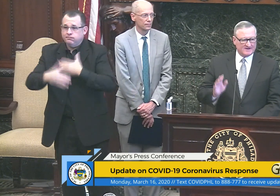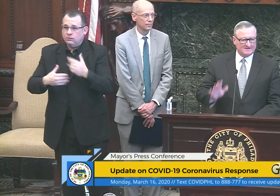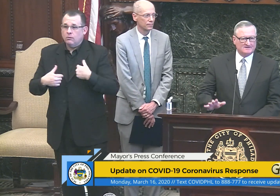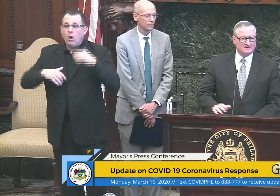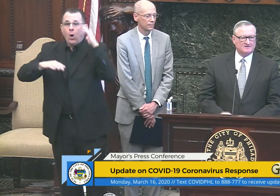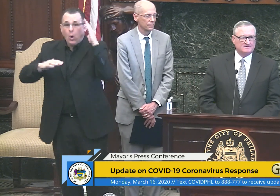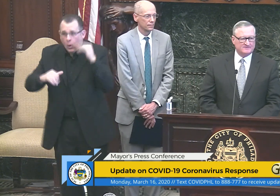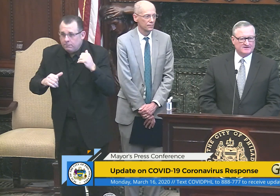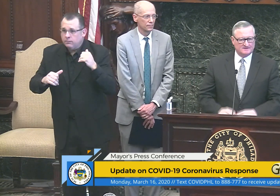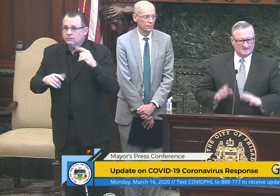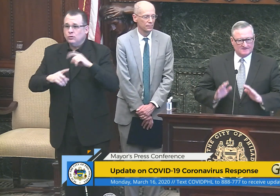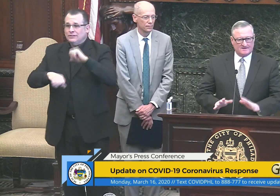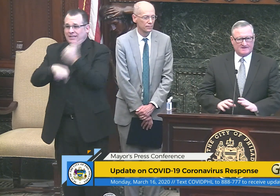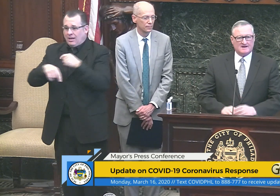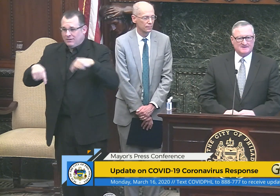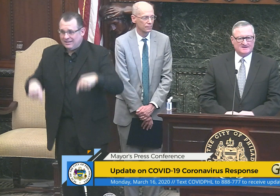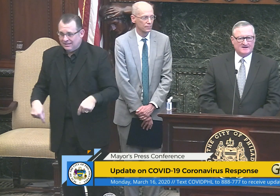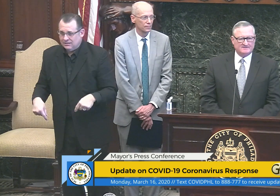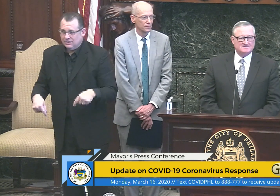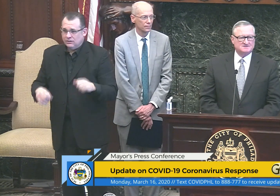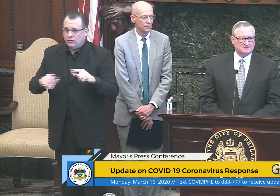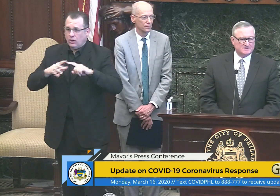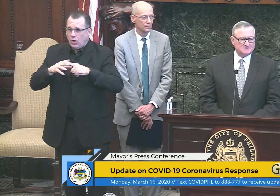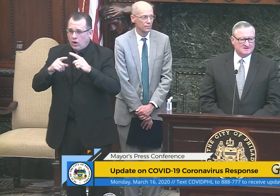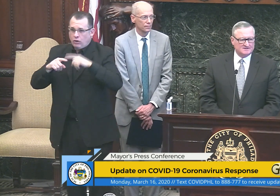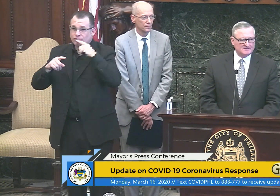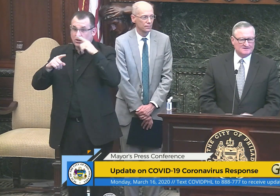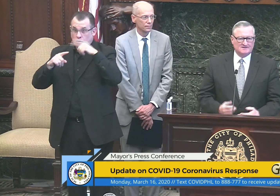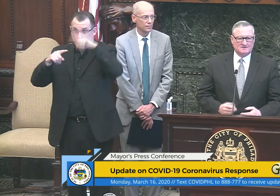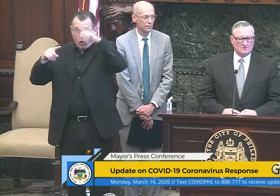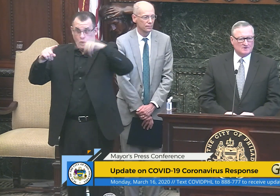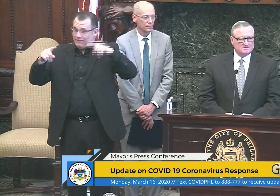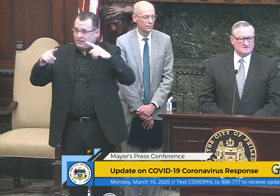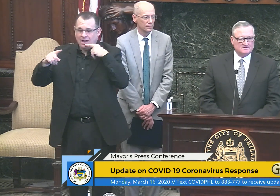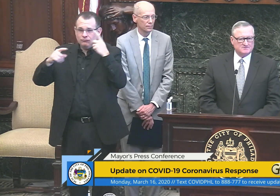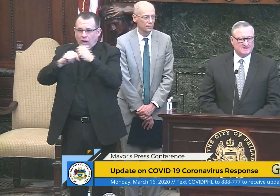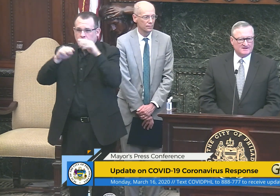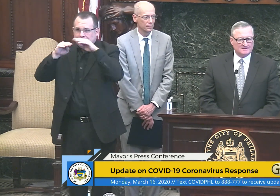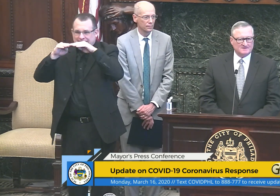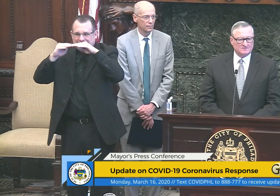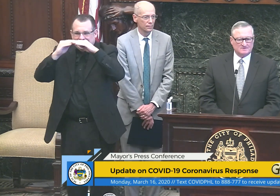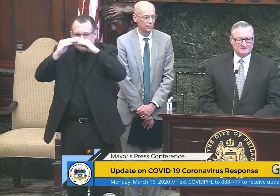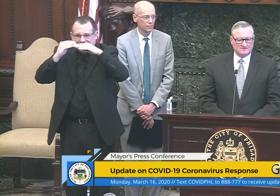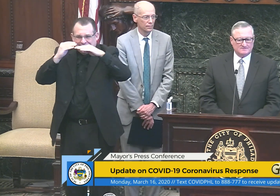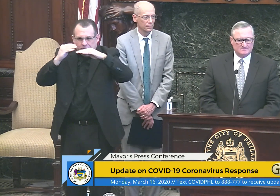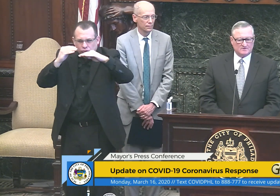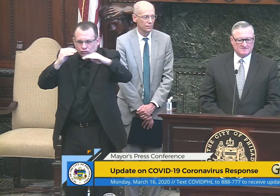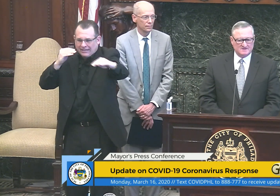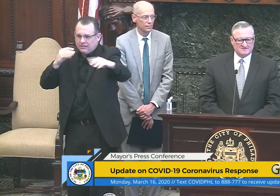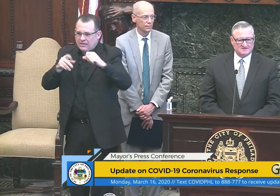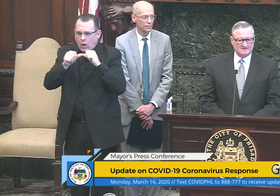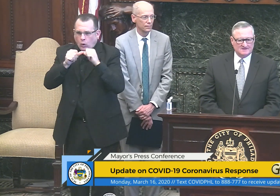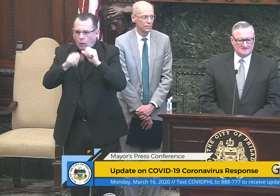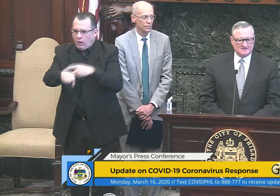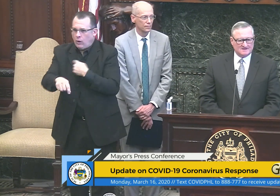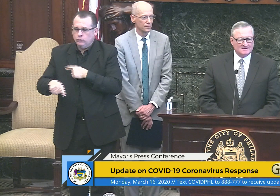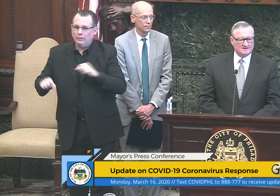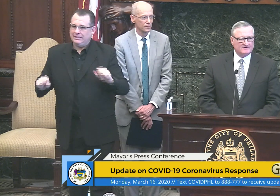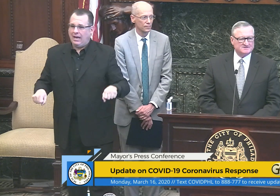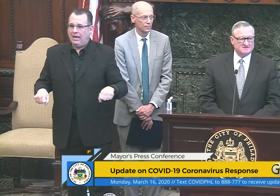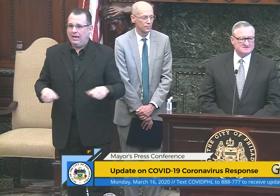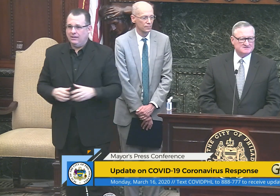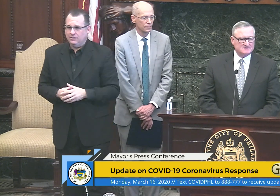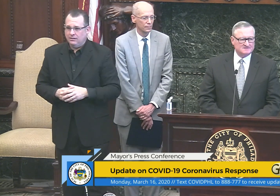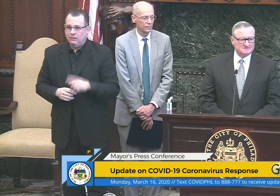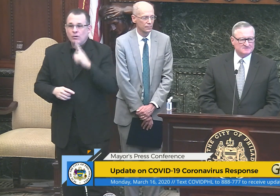is a flattening of the curve and a kind of calming down of the situation, and we'll go as long as we can. I mean, we're committed to taking care